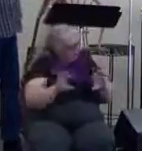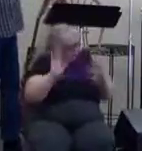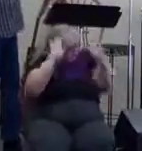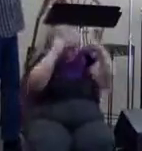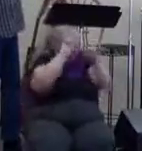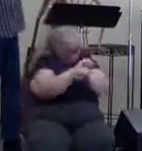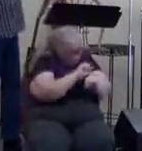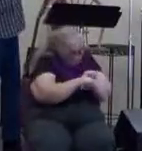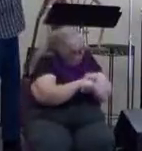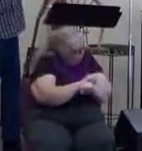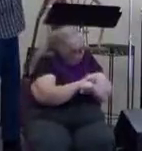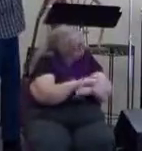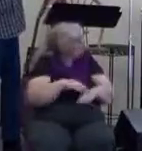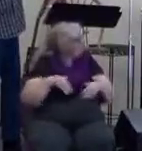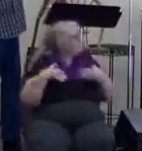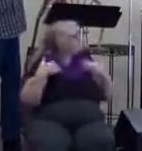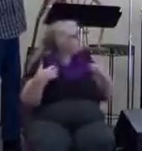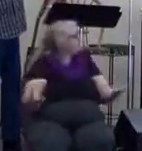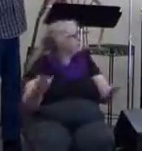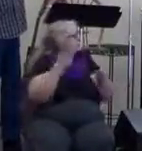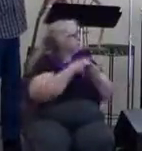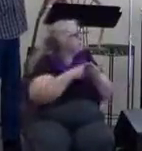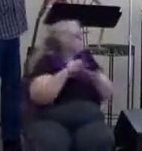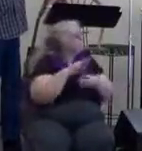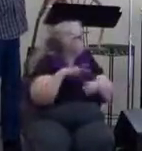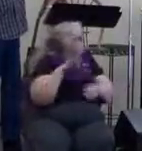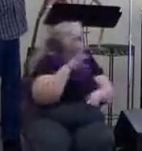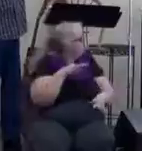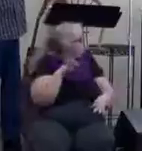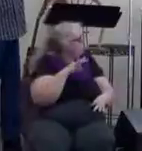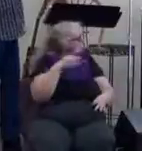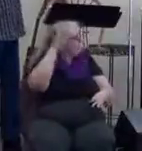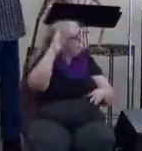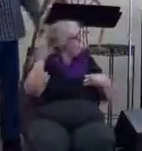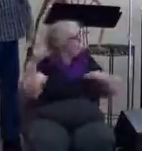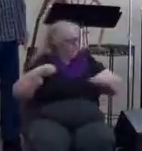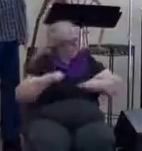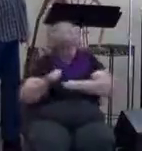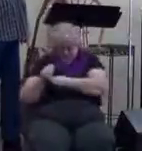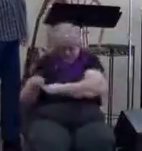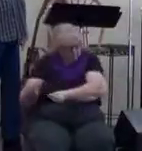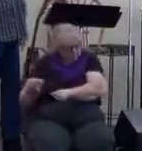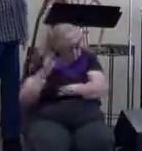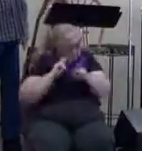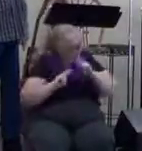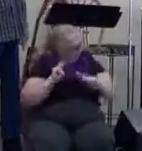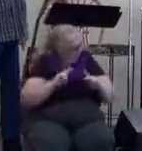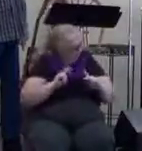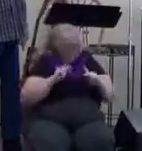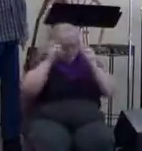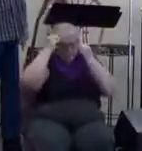And so is the Holy Spirit, whom God has given to those who obey him.